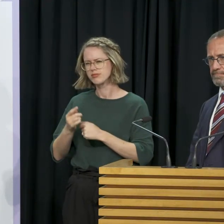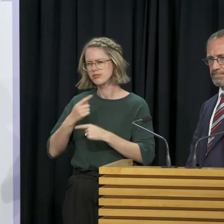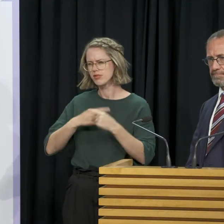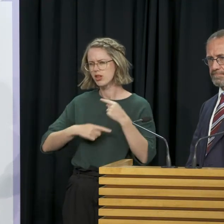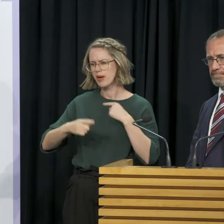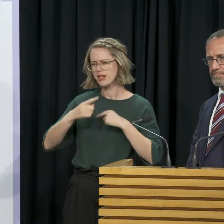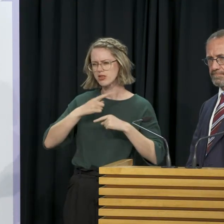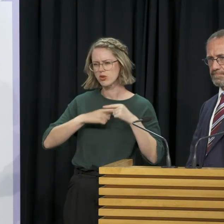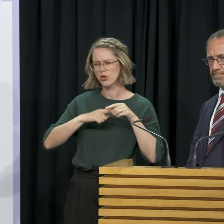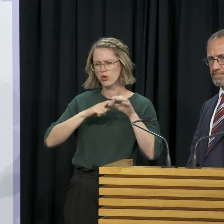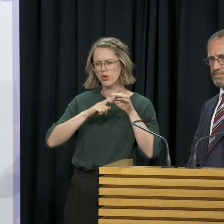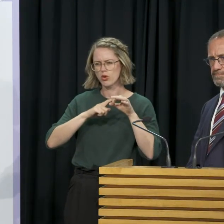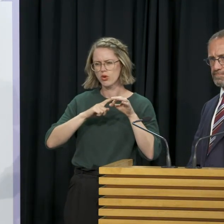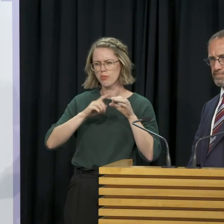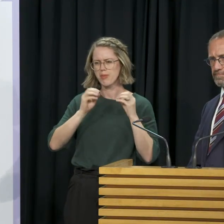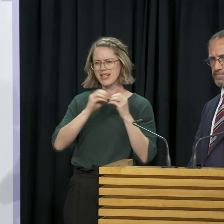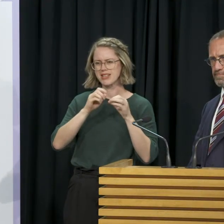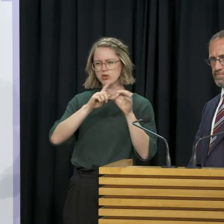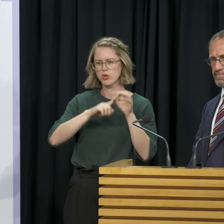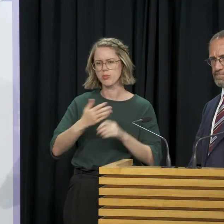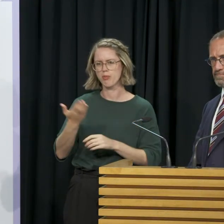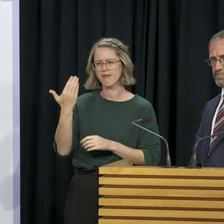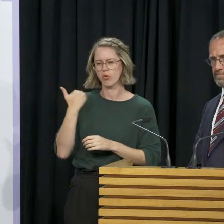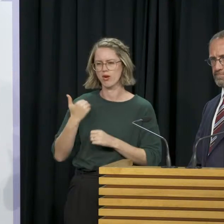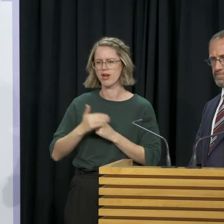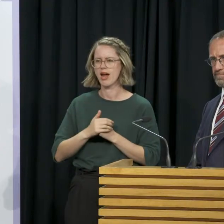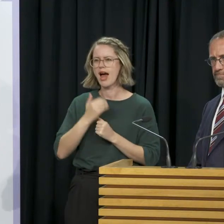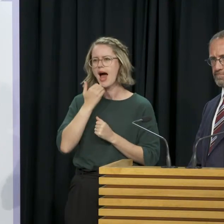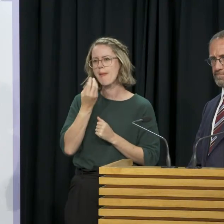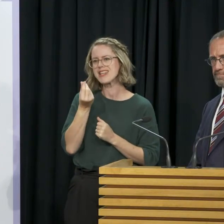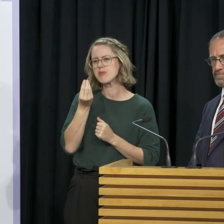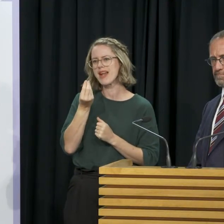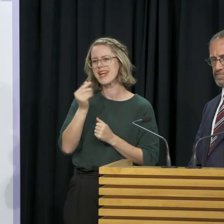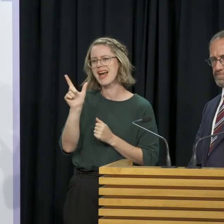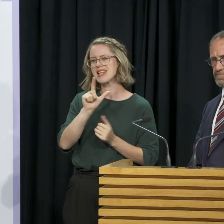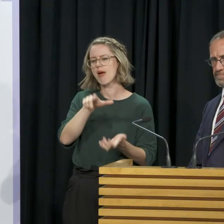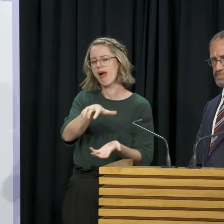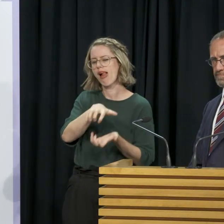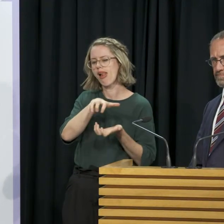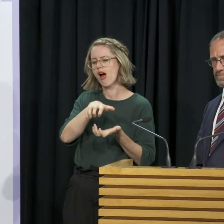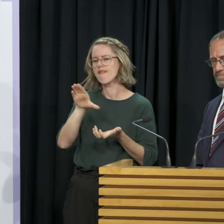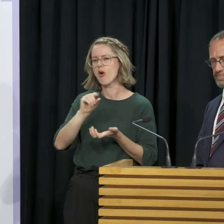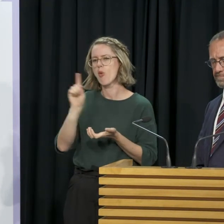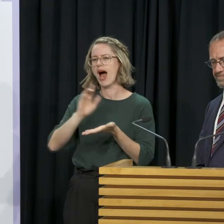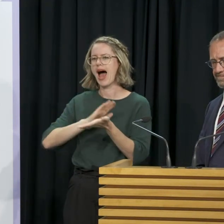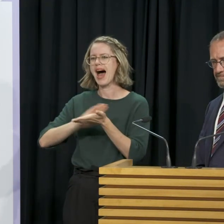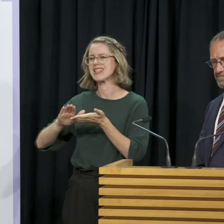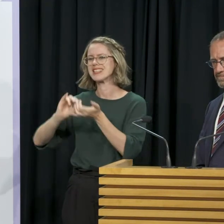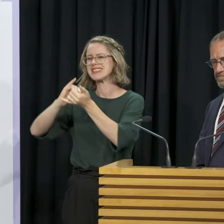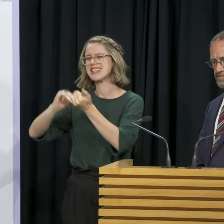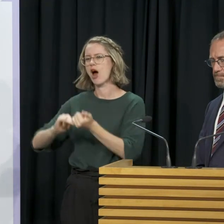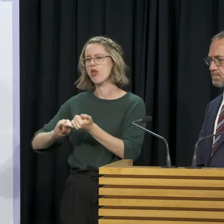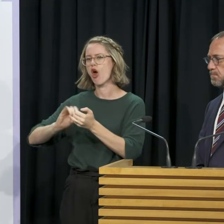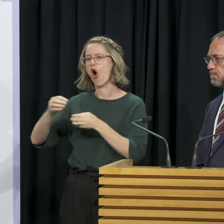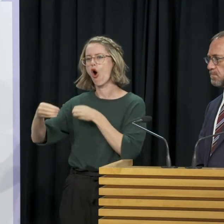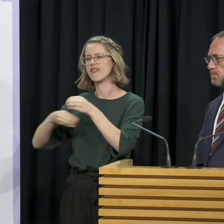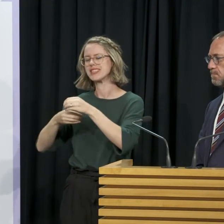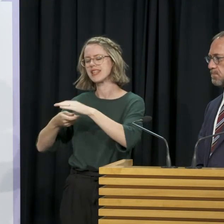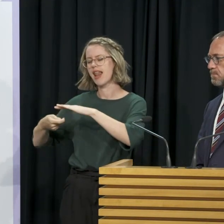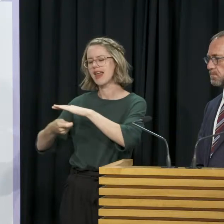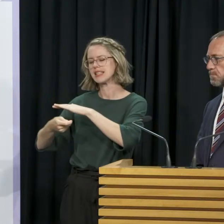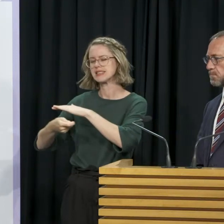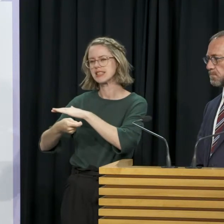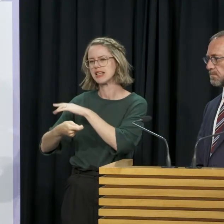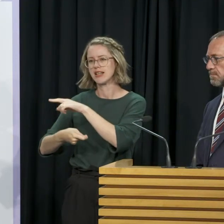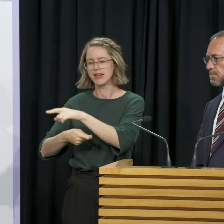questions earlier, how much money has Labour obtained through this South sublease deal? Oh, look, if you wanted to